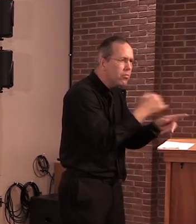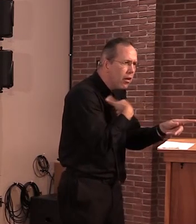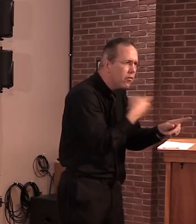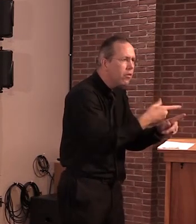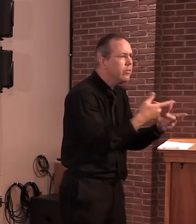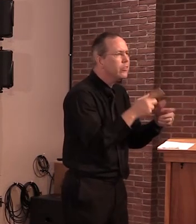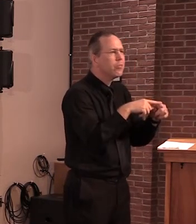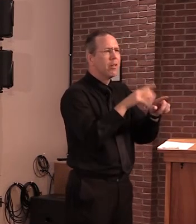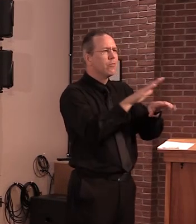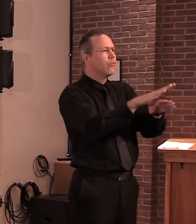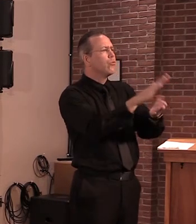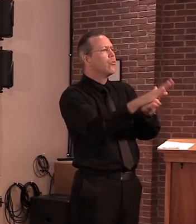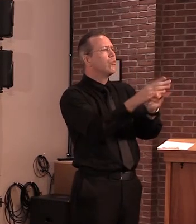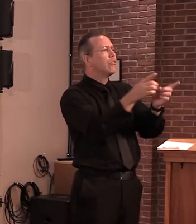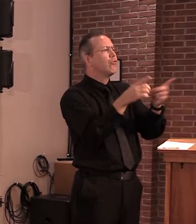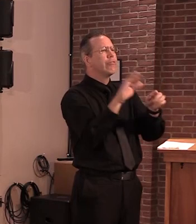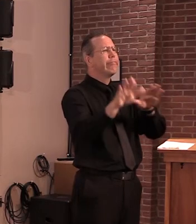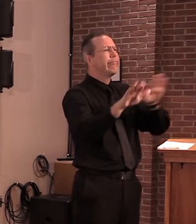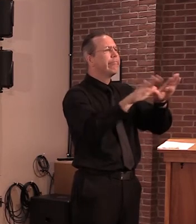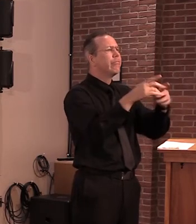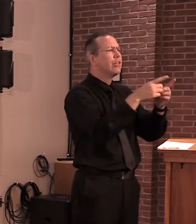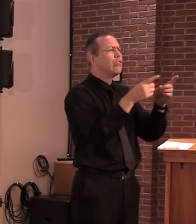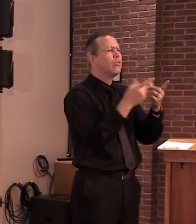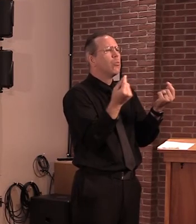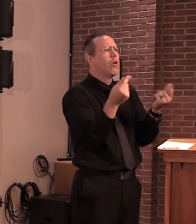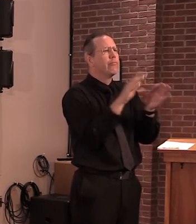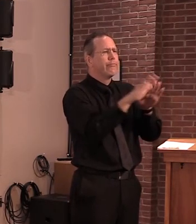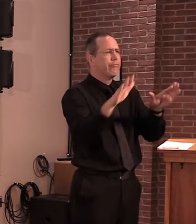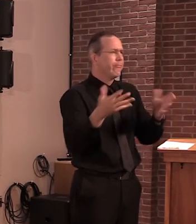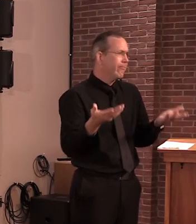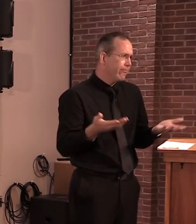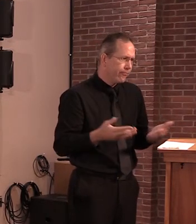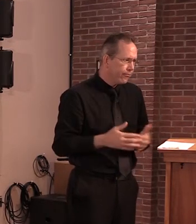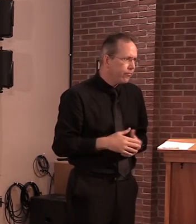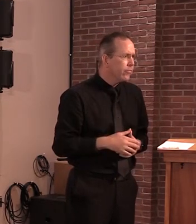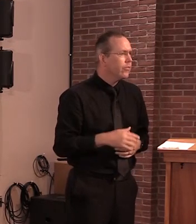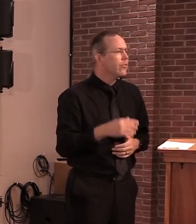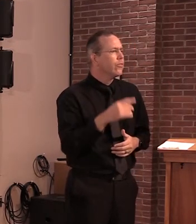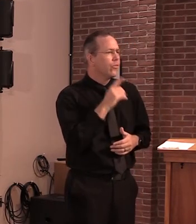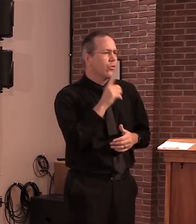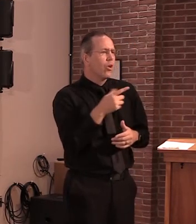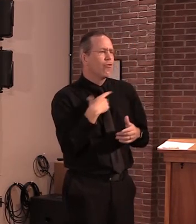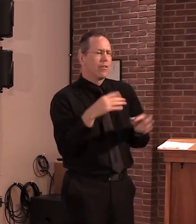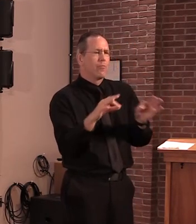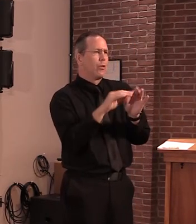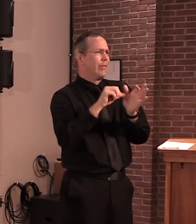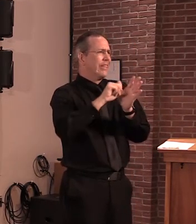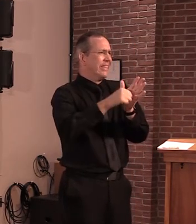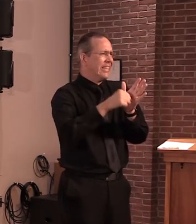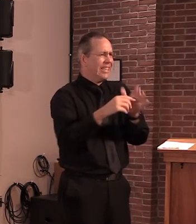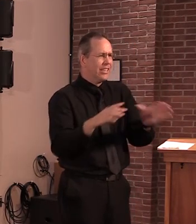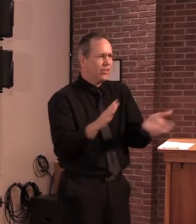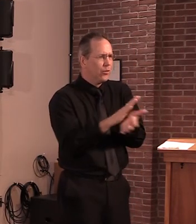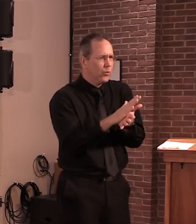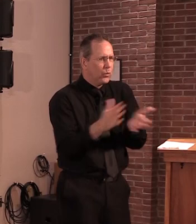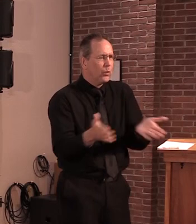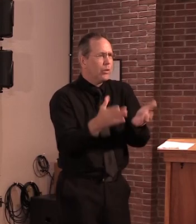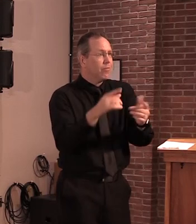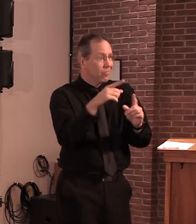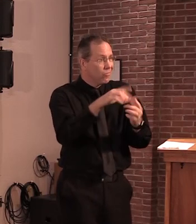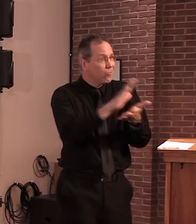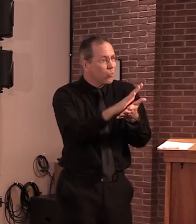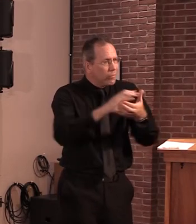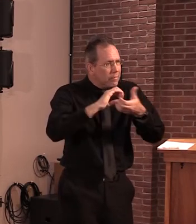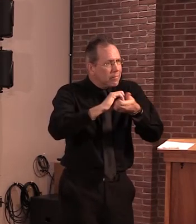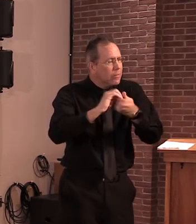does underscore once again how critical schools and the role they play in our communities that transcends not just the academic